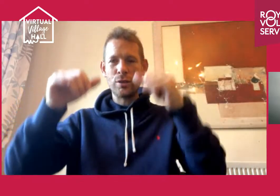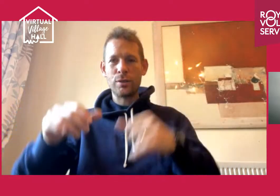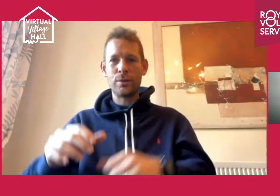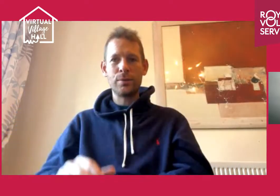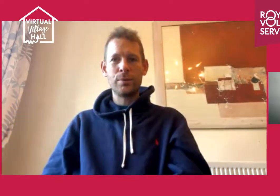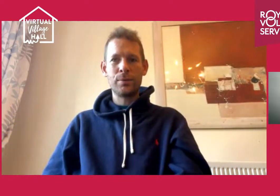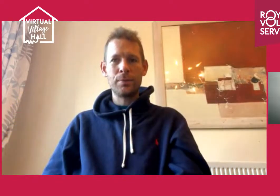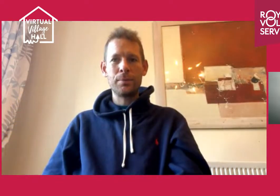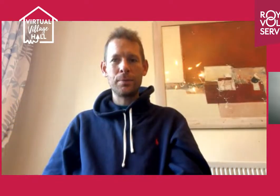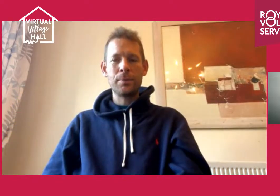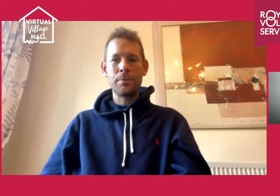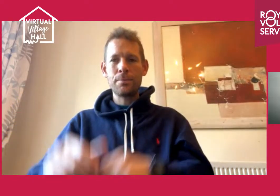and cow,